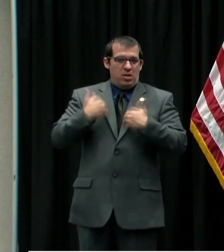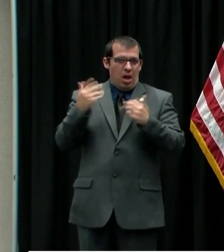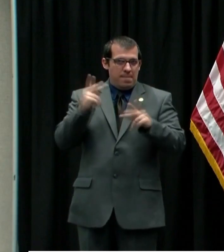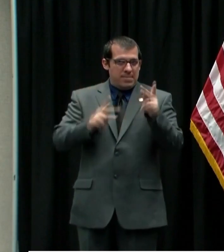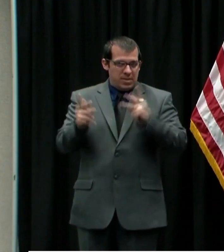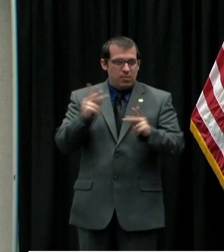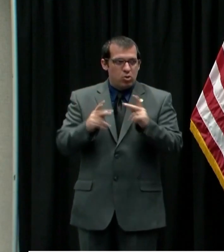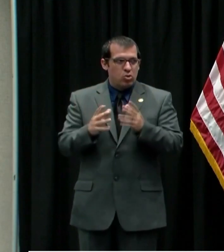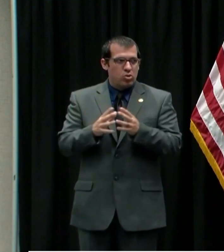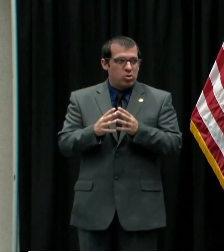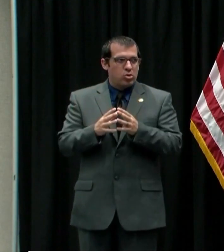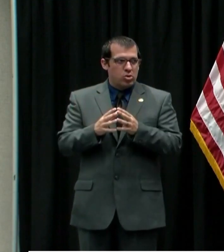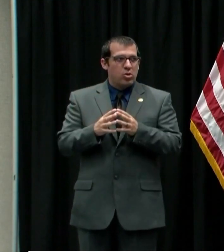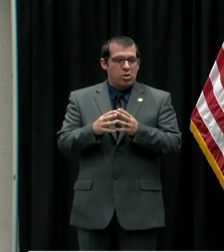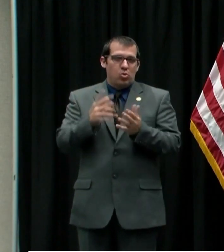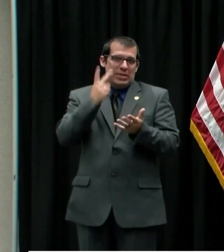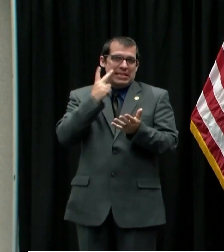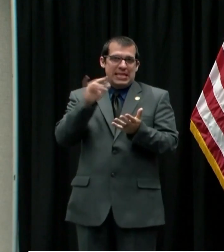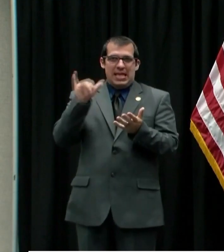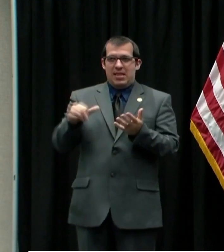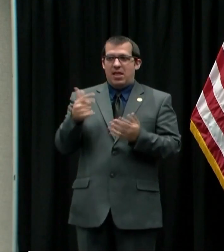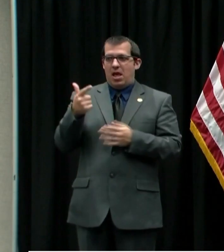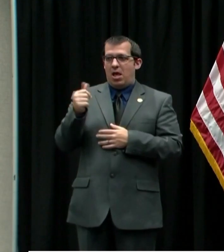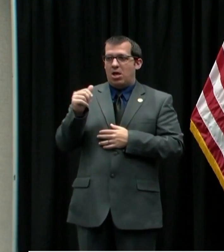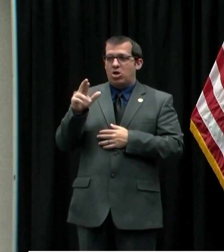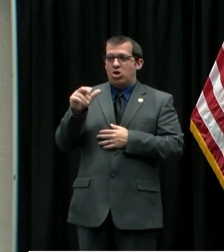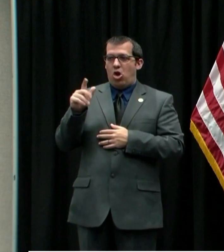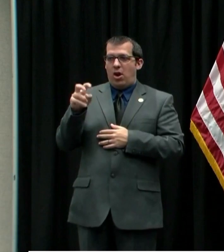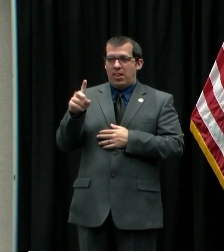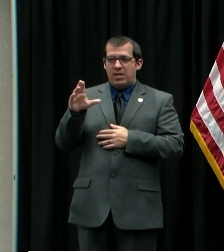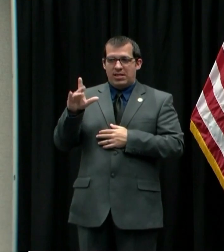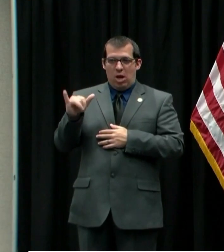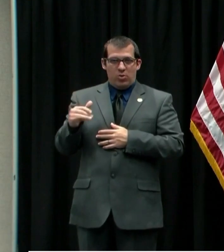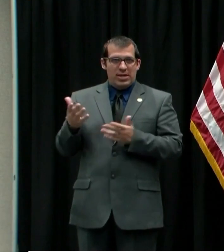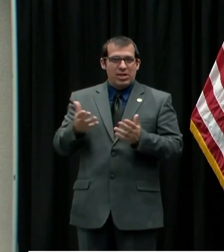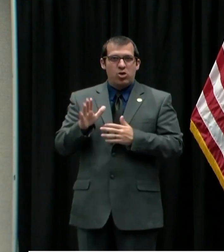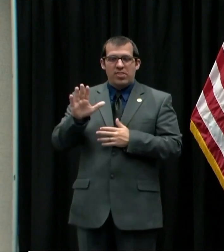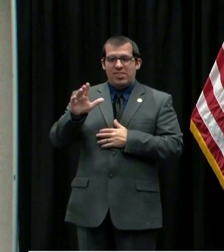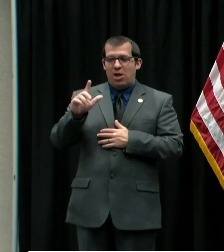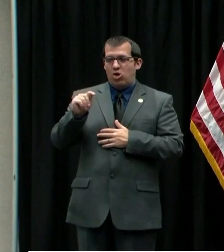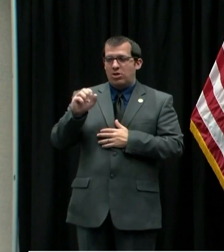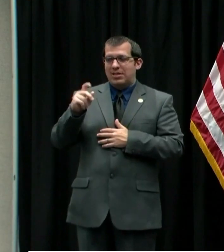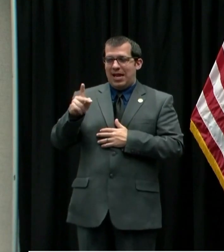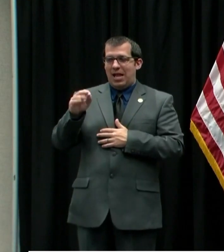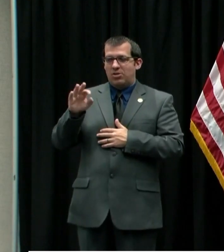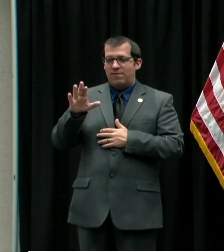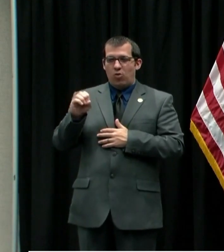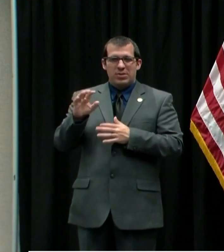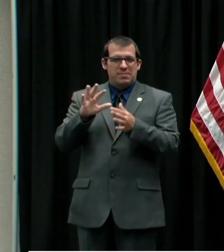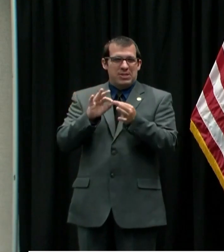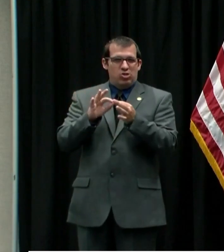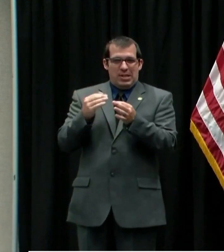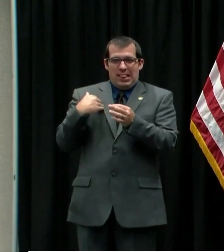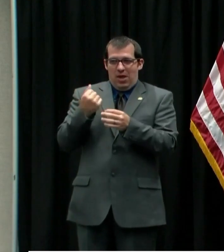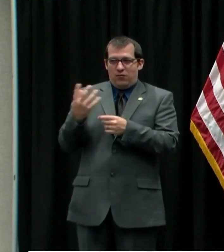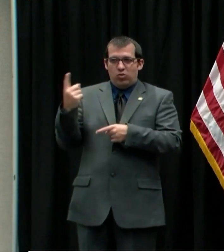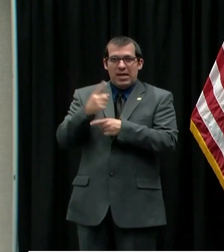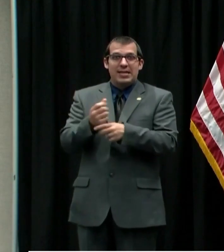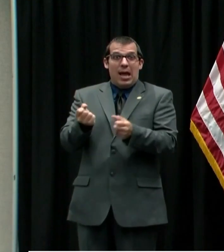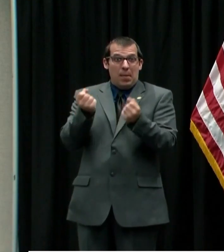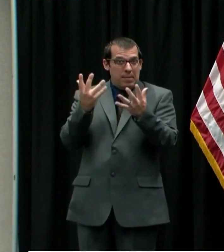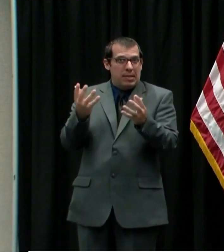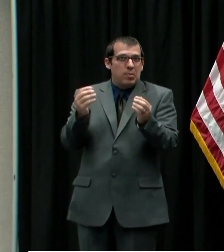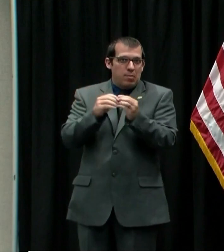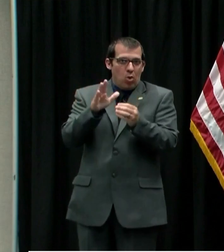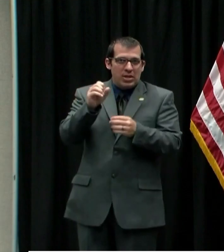certainly shown right here in Garland County with their task force pointing out in the last couple of days just how many more cases have come